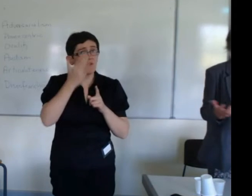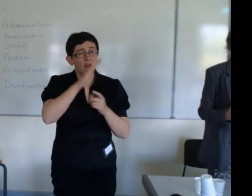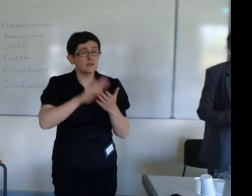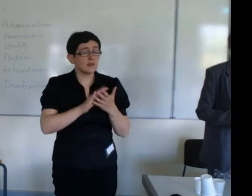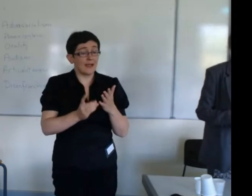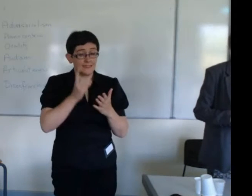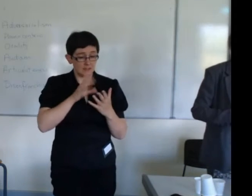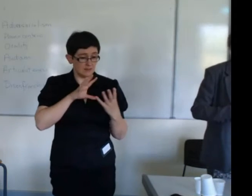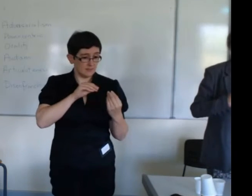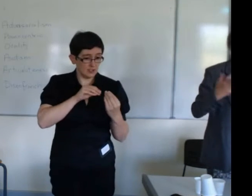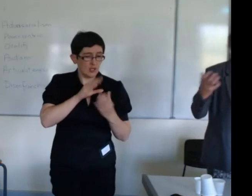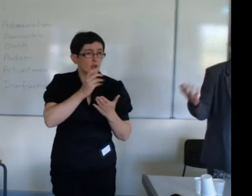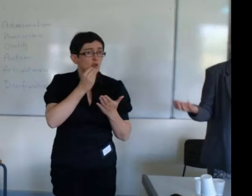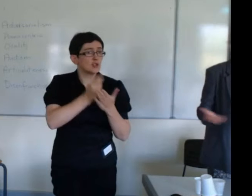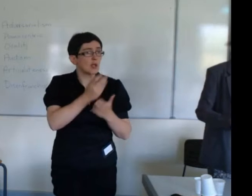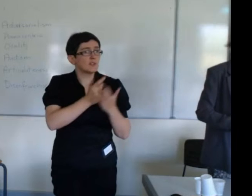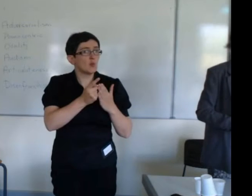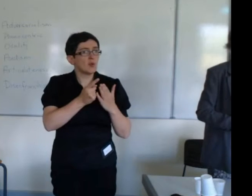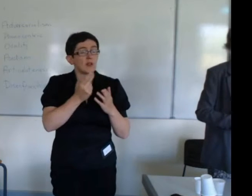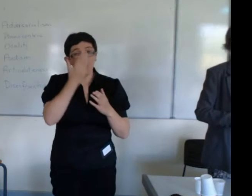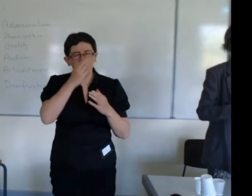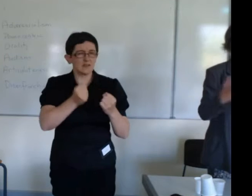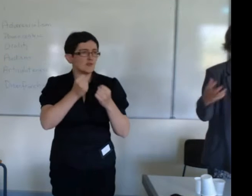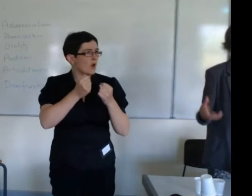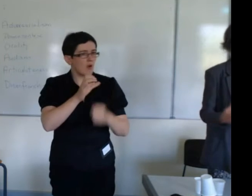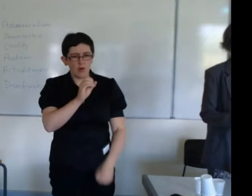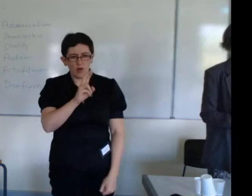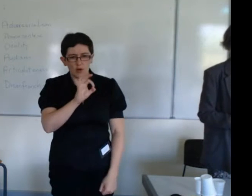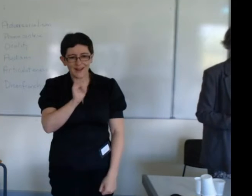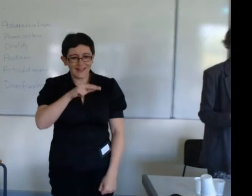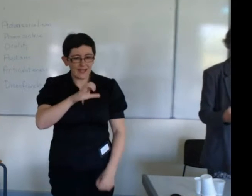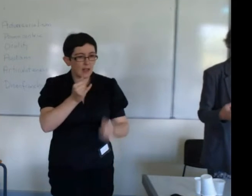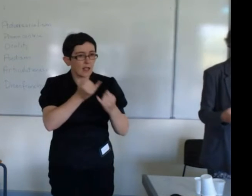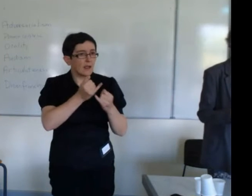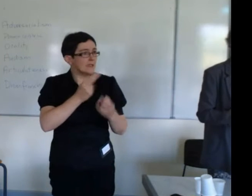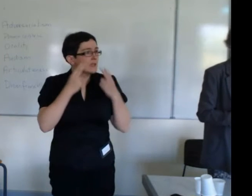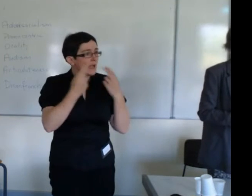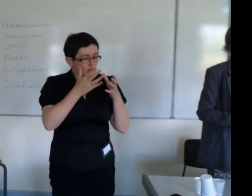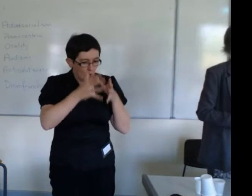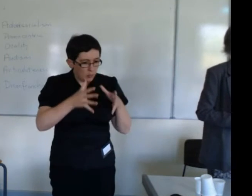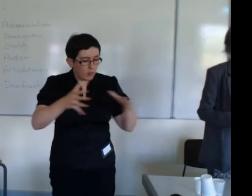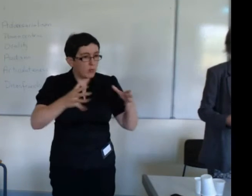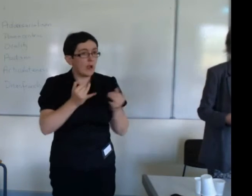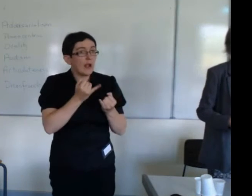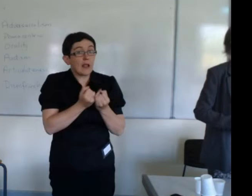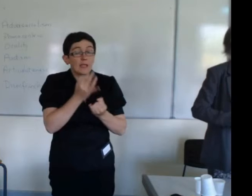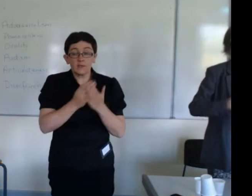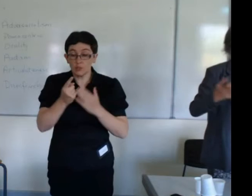just at lunchtime about how organic things are in Ireland, and it really comes together when people are interested in an issue, come together and start